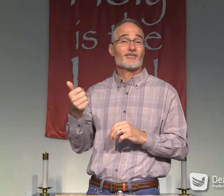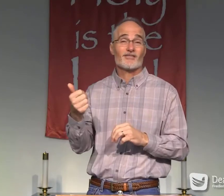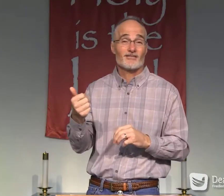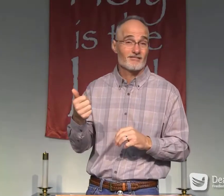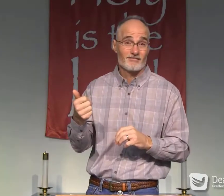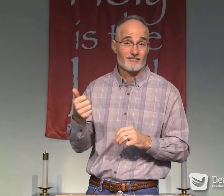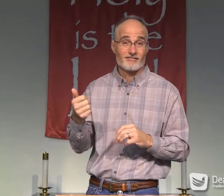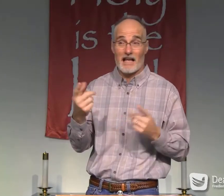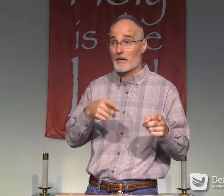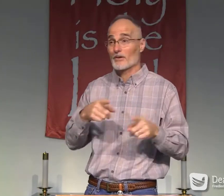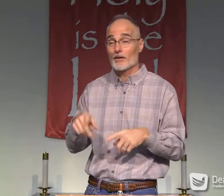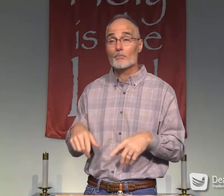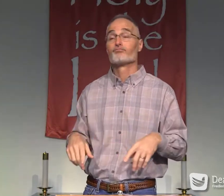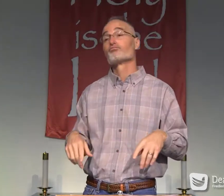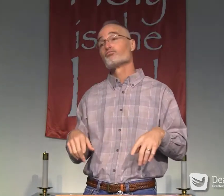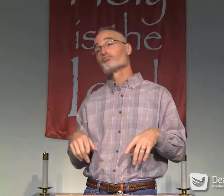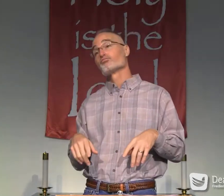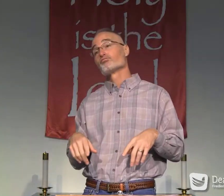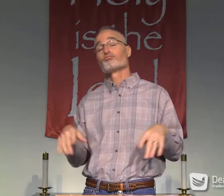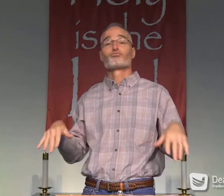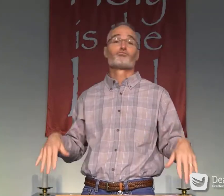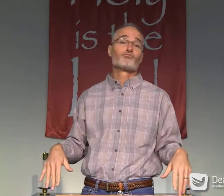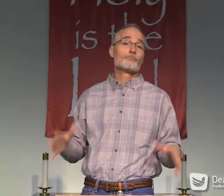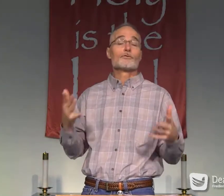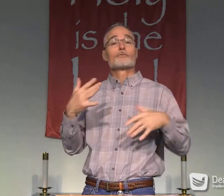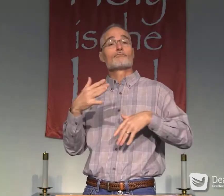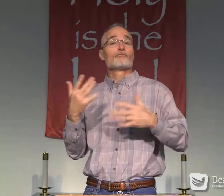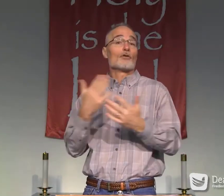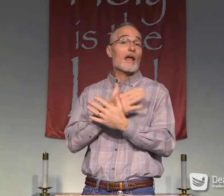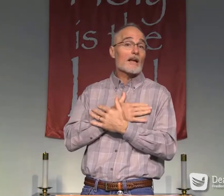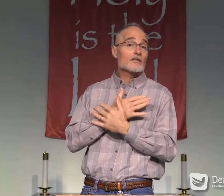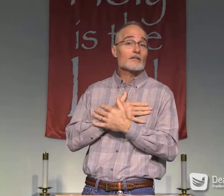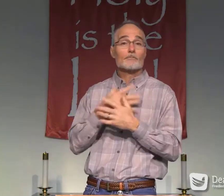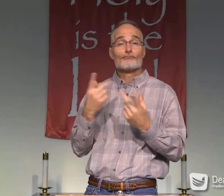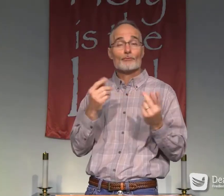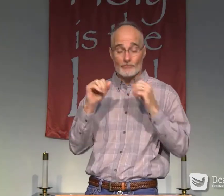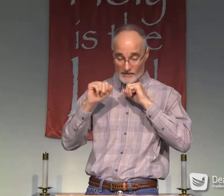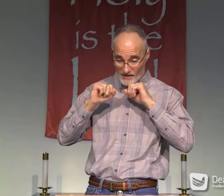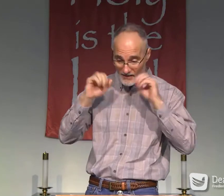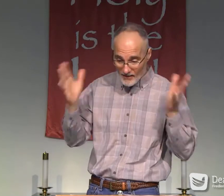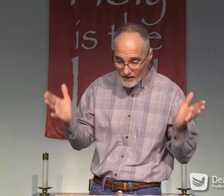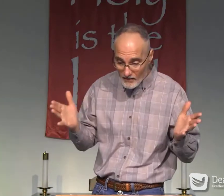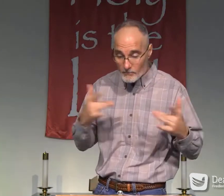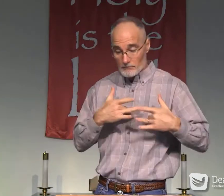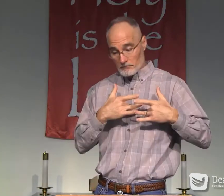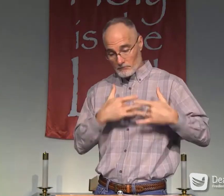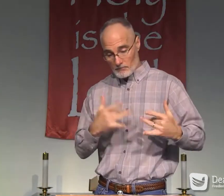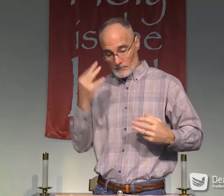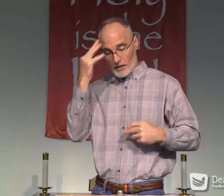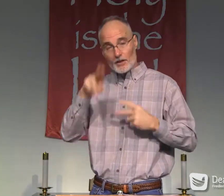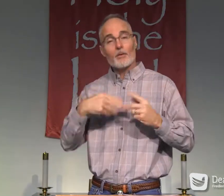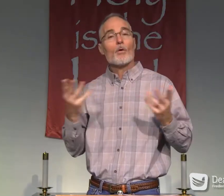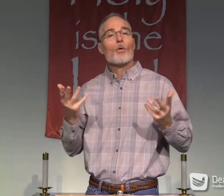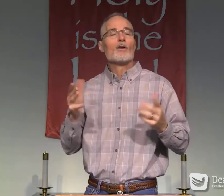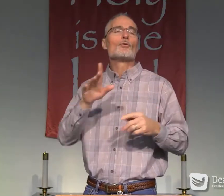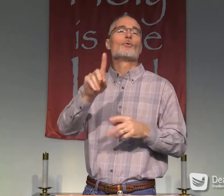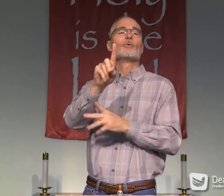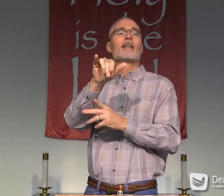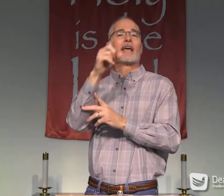When you have nothing else going on, just sitting with downtime, relaxing, nothing else going on, what do you